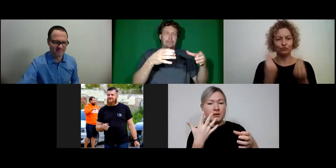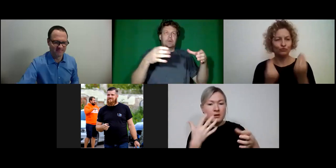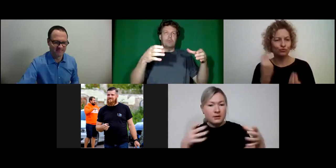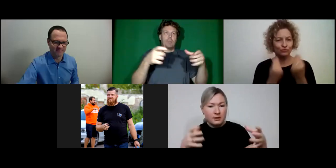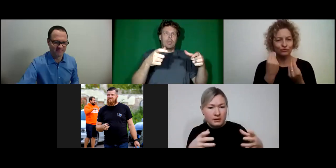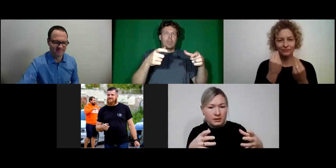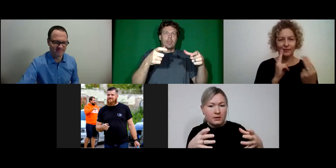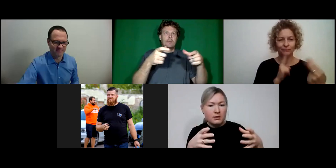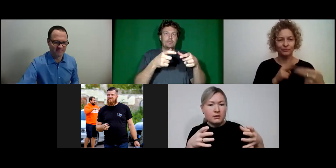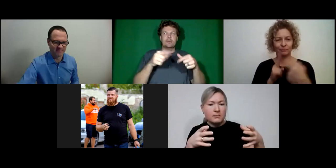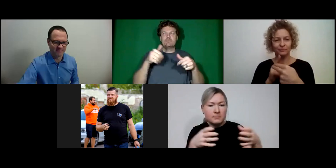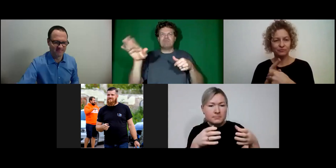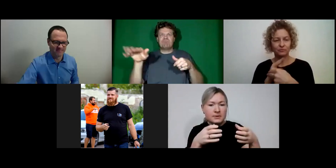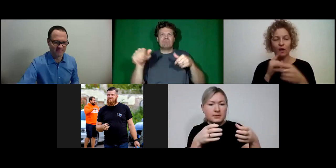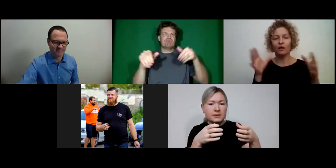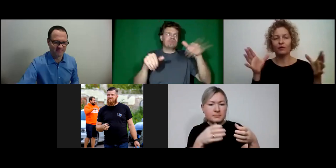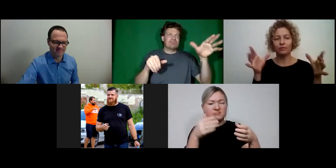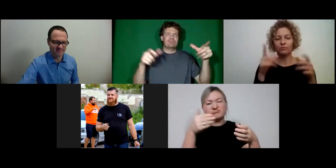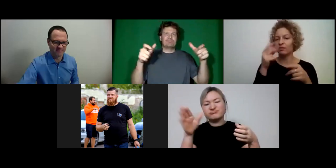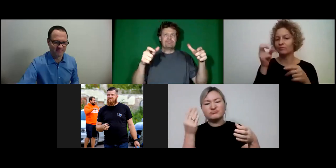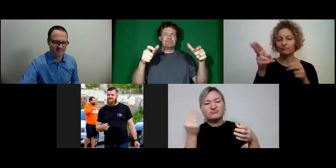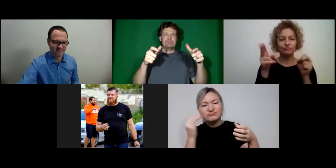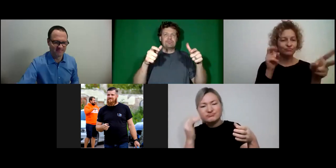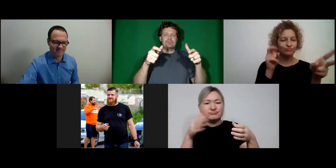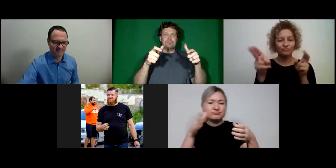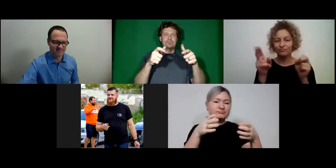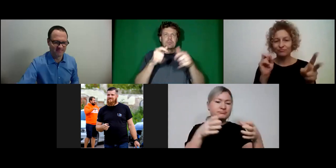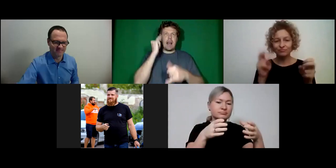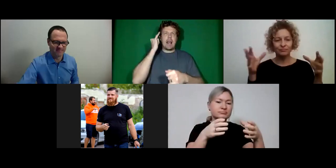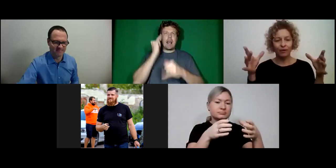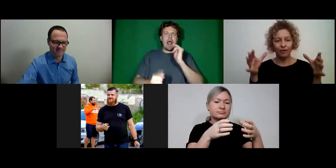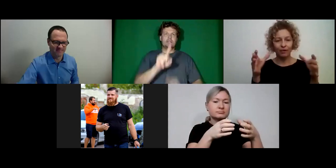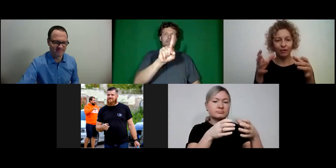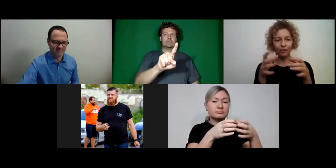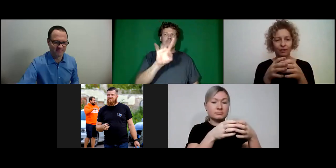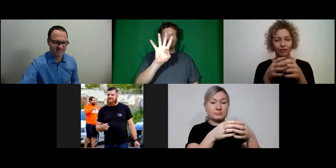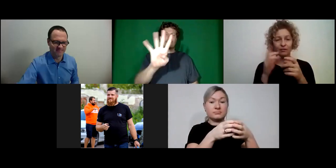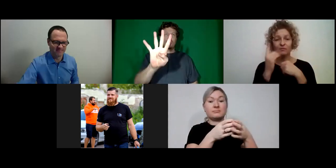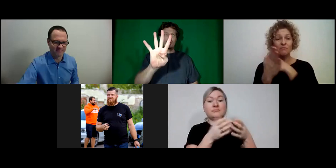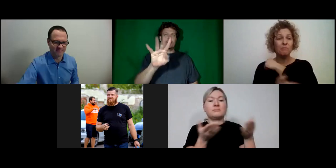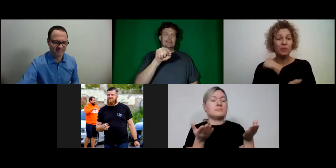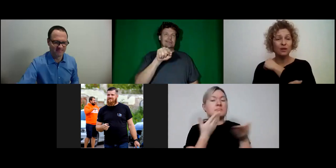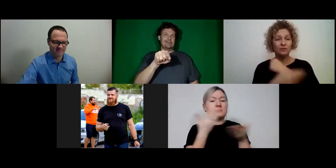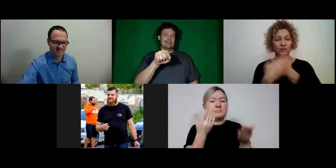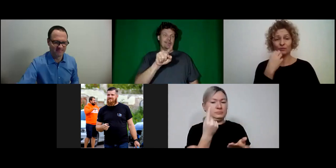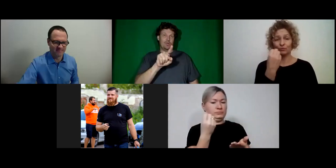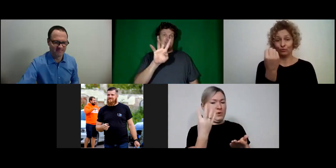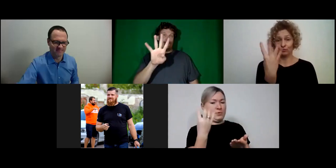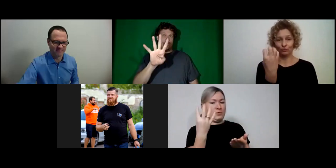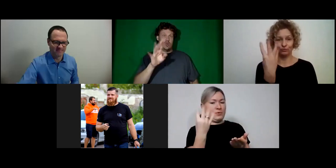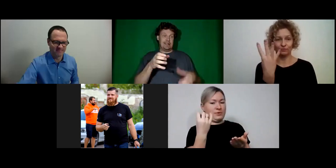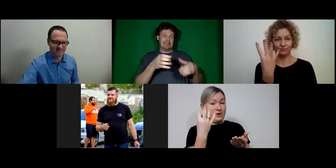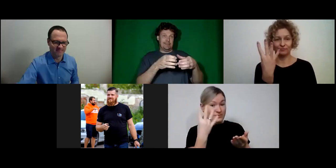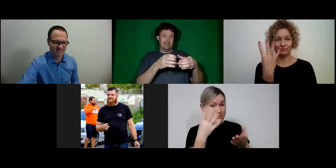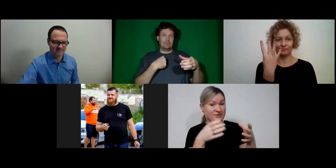I was usually in a group of 35 players, and then they had slowly made a selection, and I made it to the last